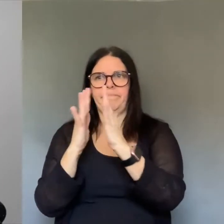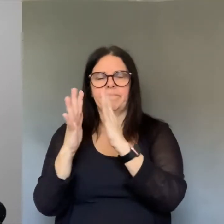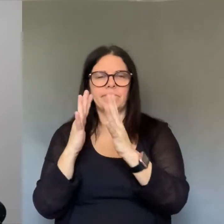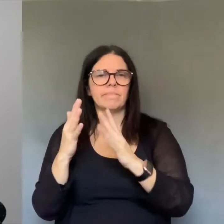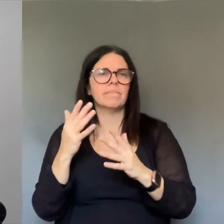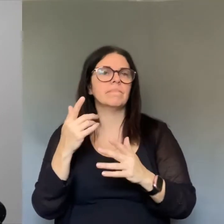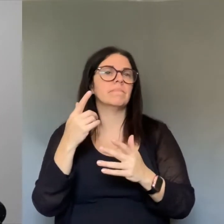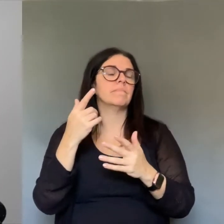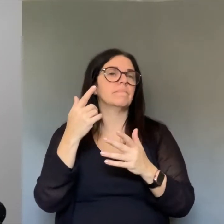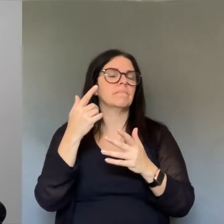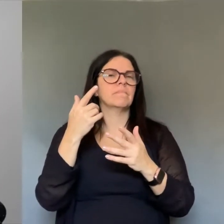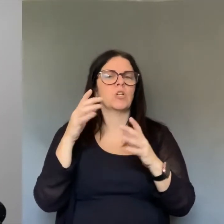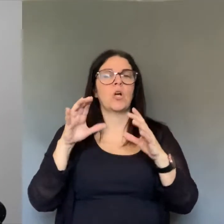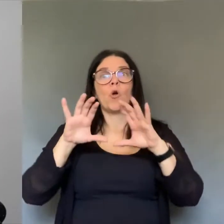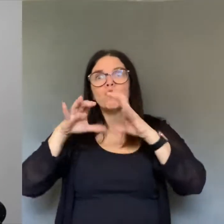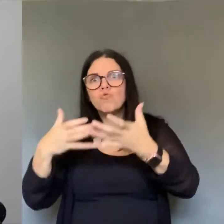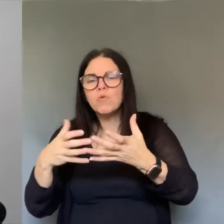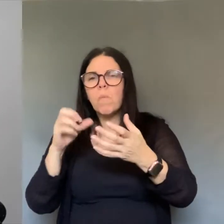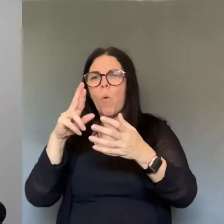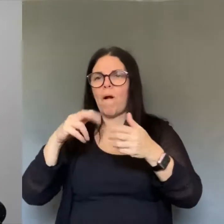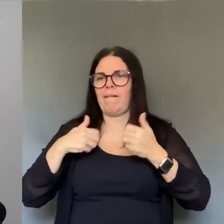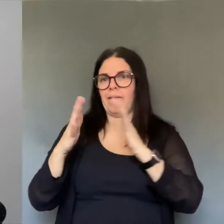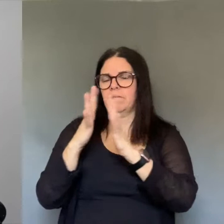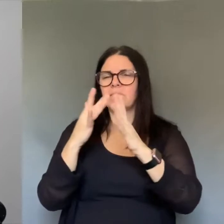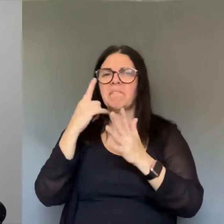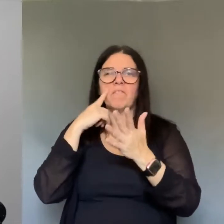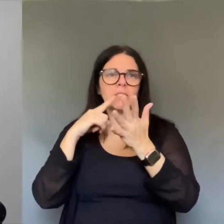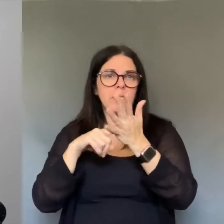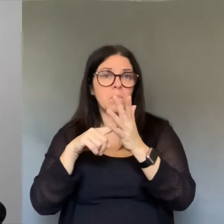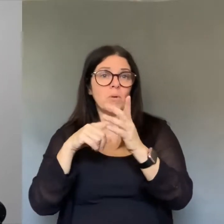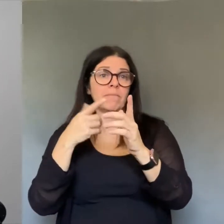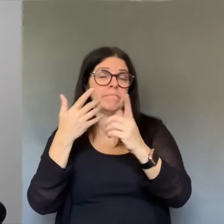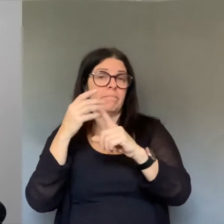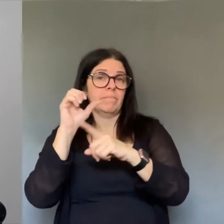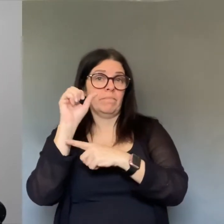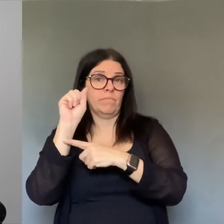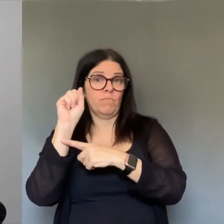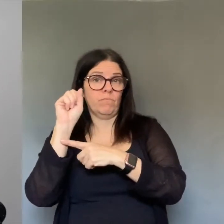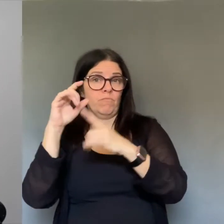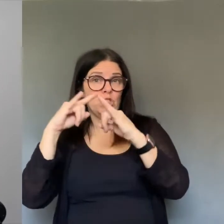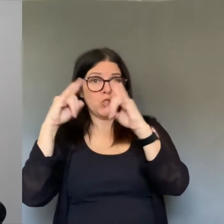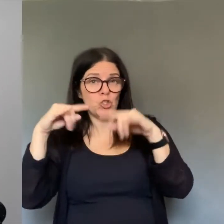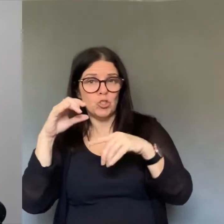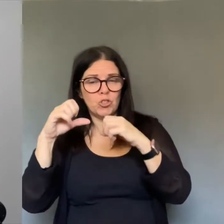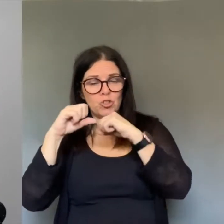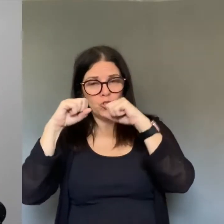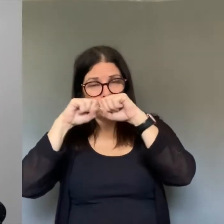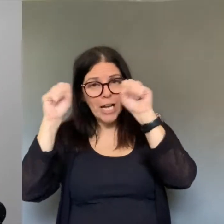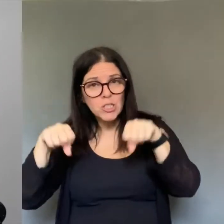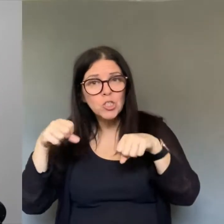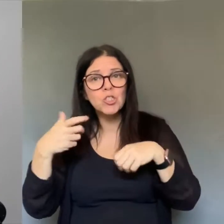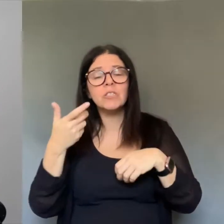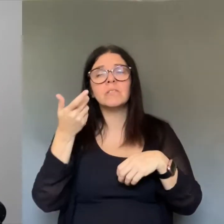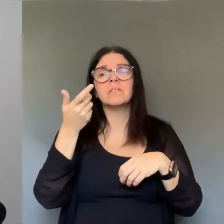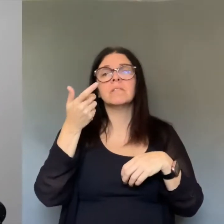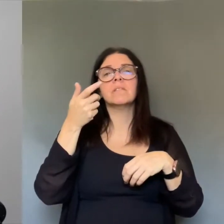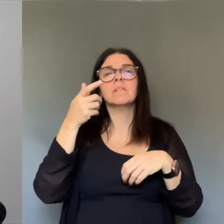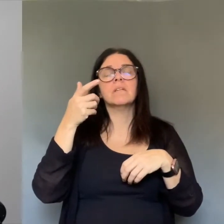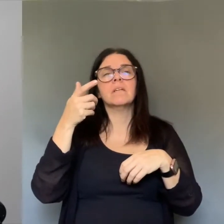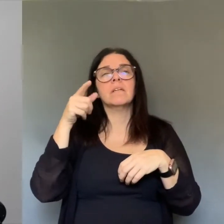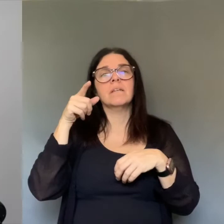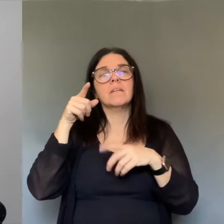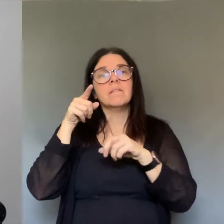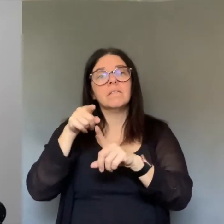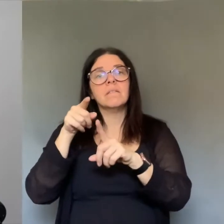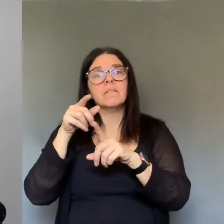with the people living in shelters, we're also talking about some of the other group settings, and including migrant